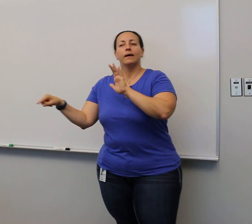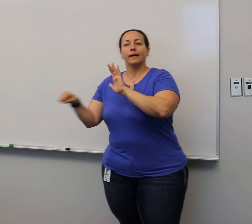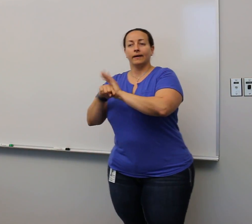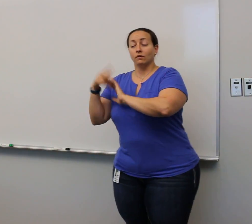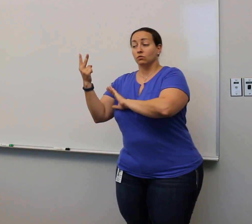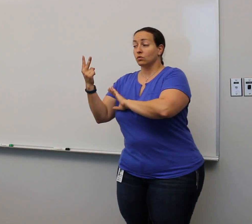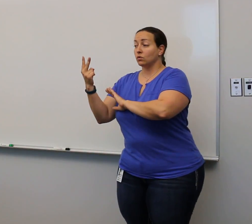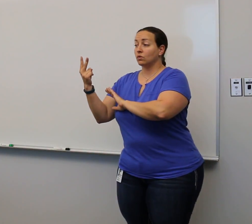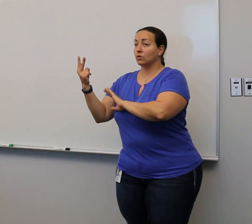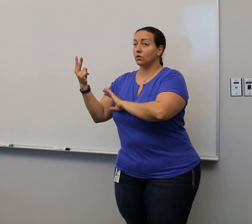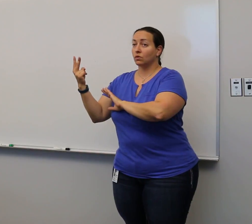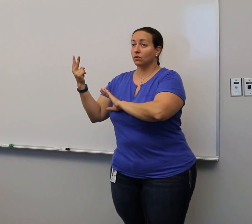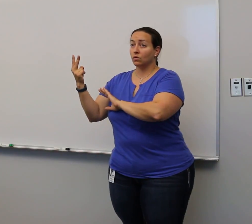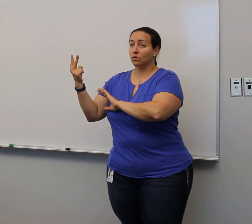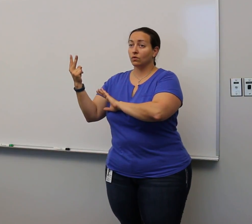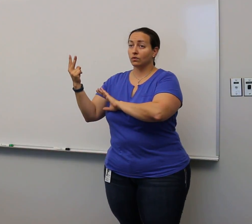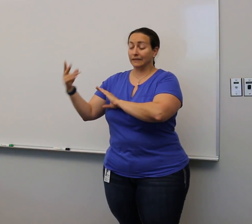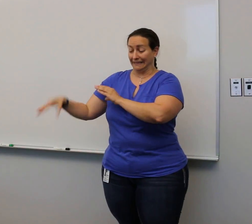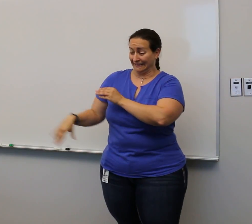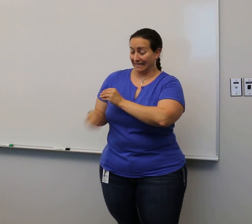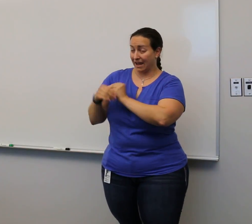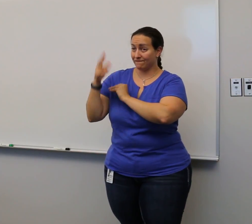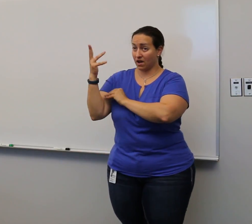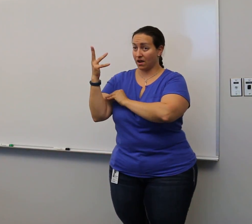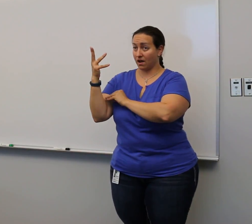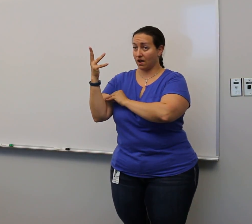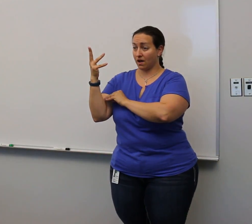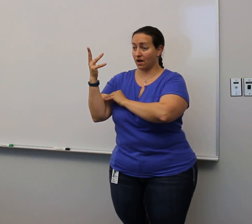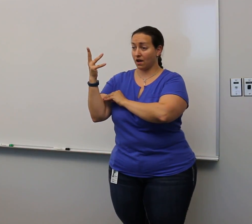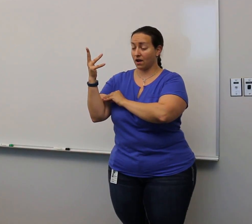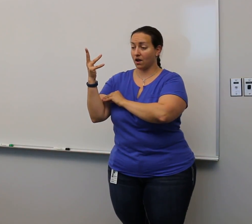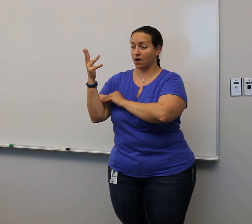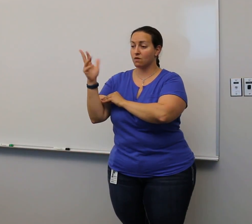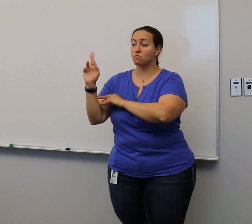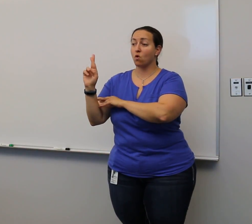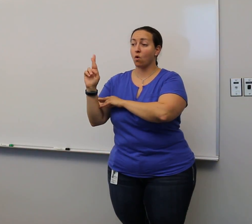And then now that I'm adding, I'm moving to the right 5 spots.